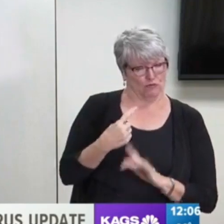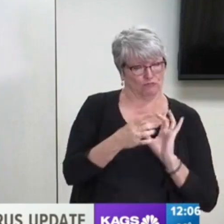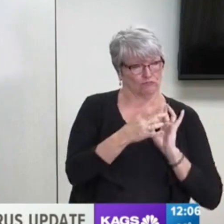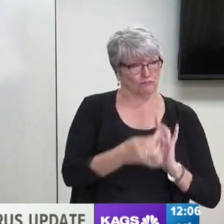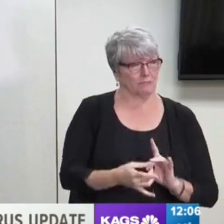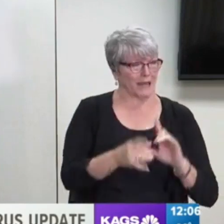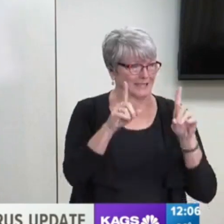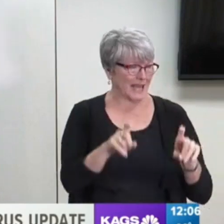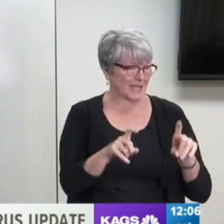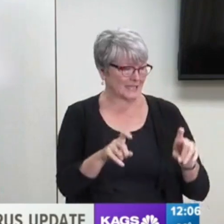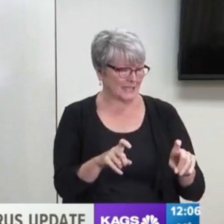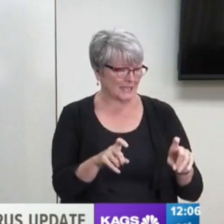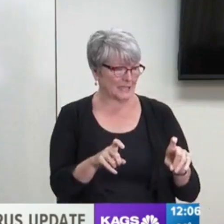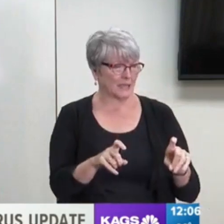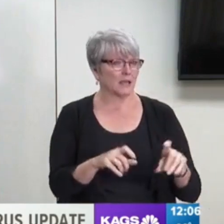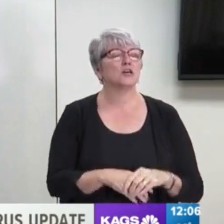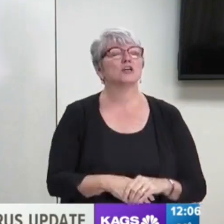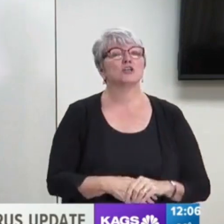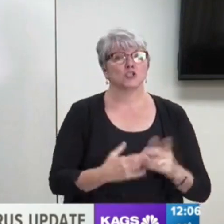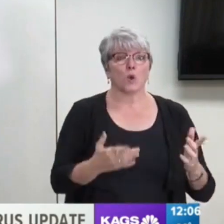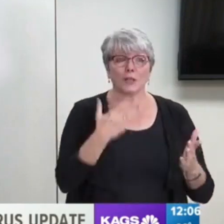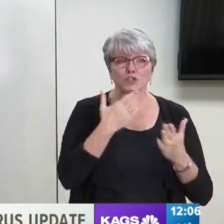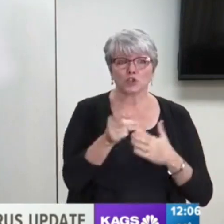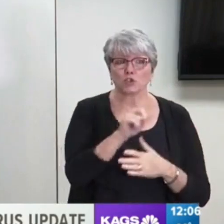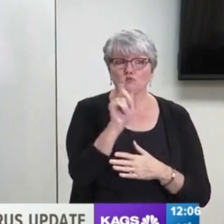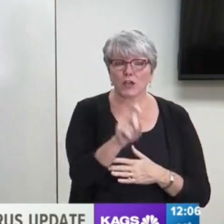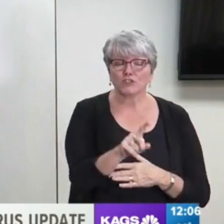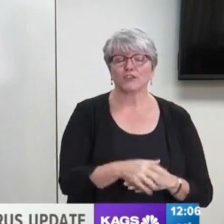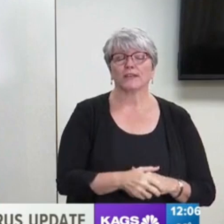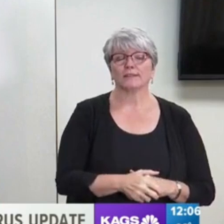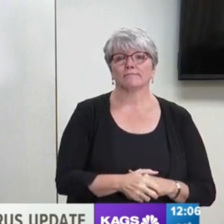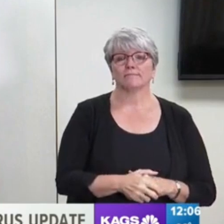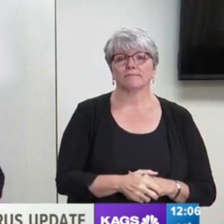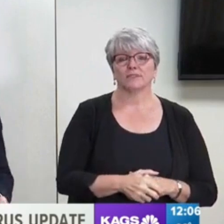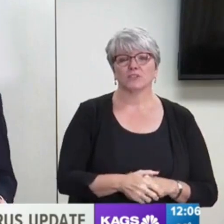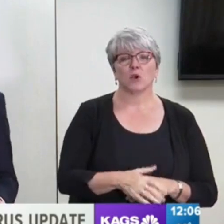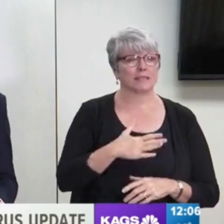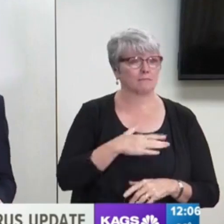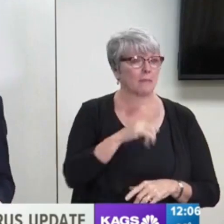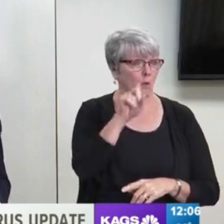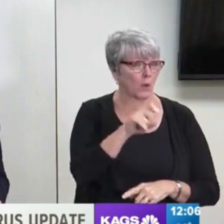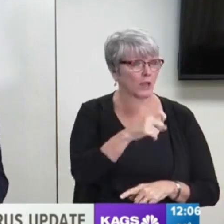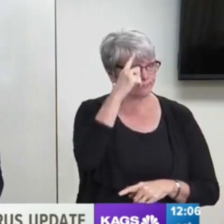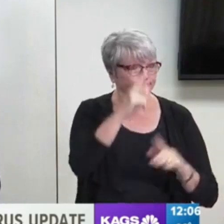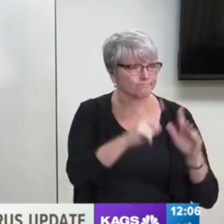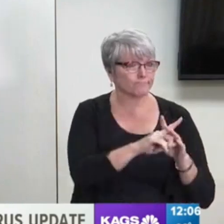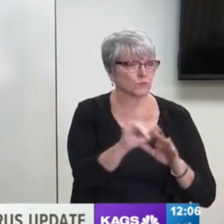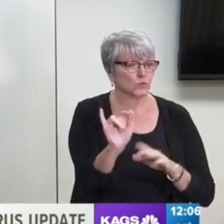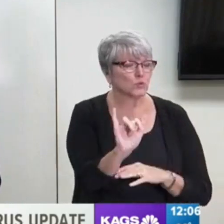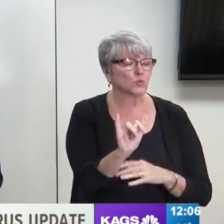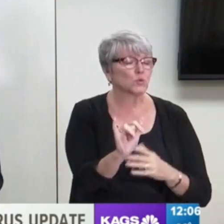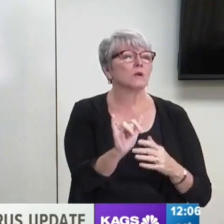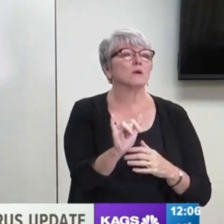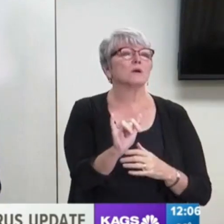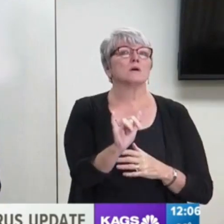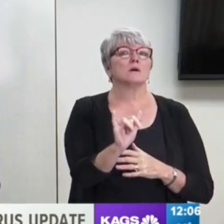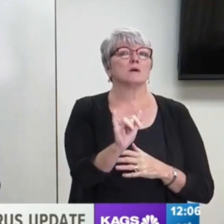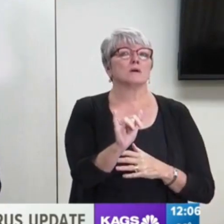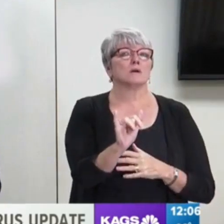revolved around testing, and it's a good question. And that is the question on my mind as well. There have been,